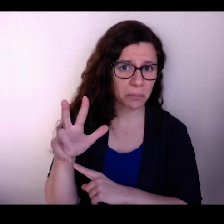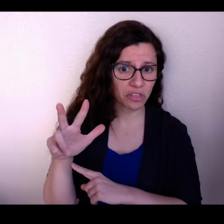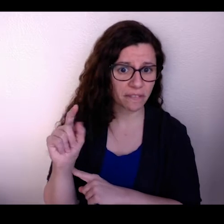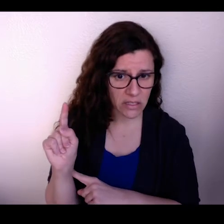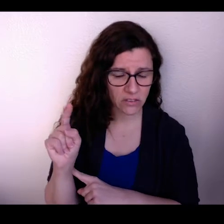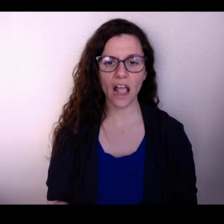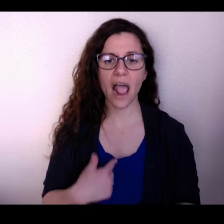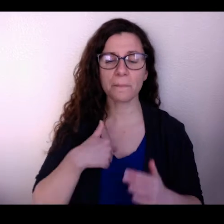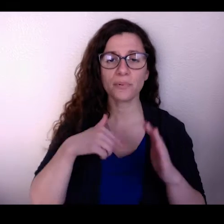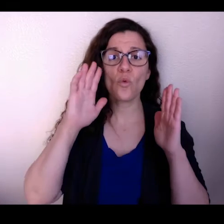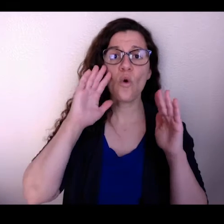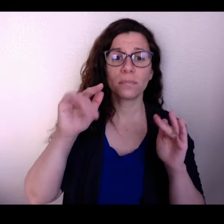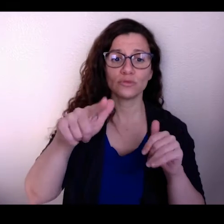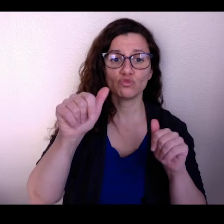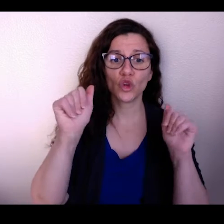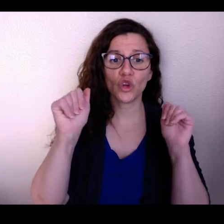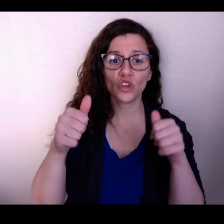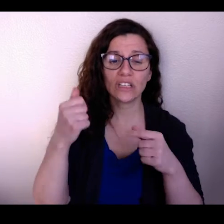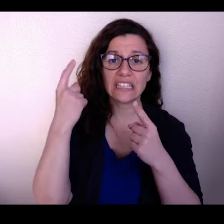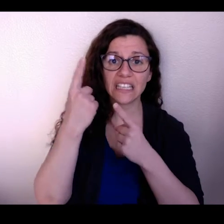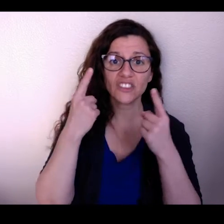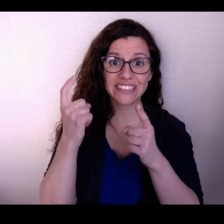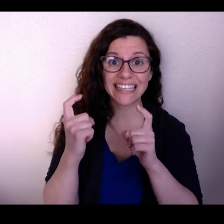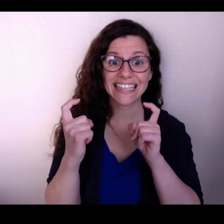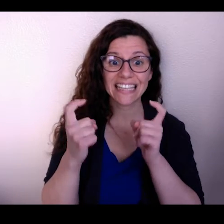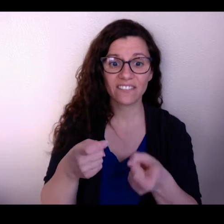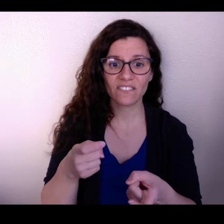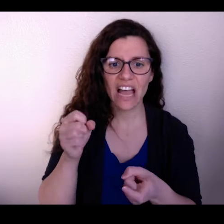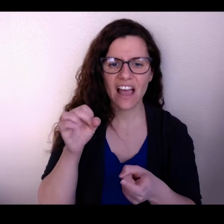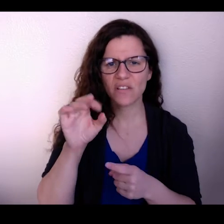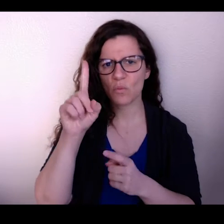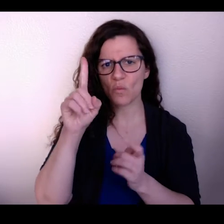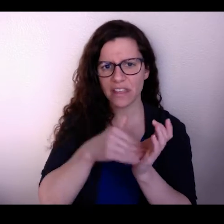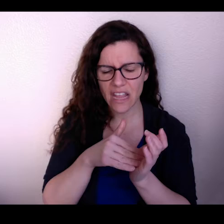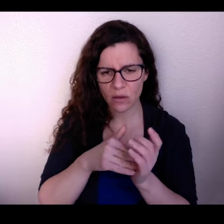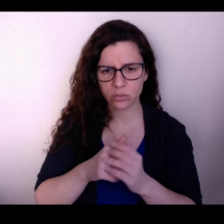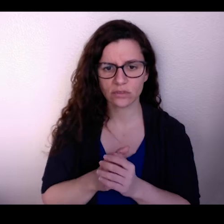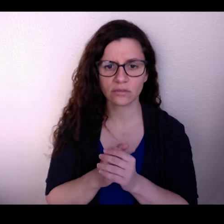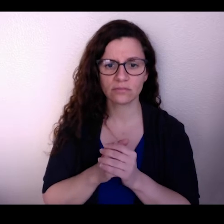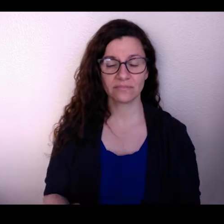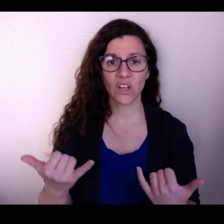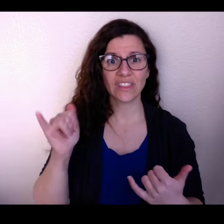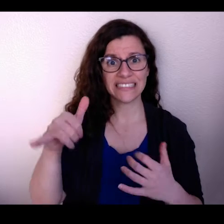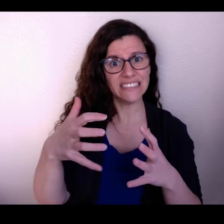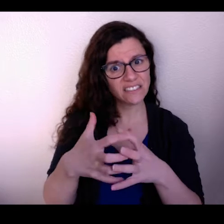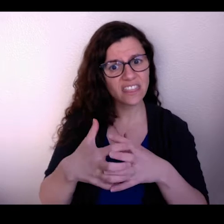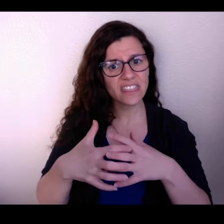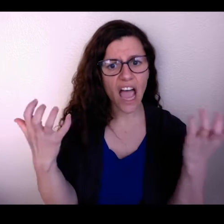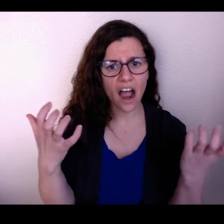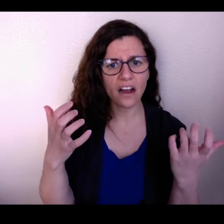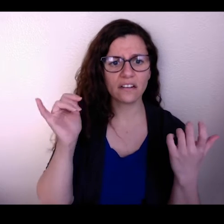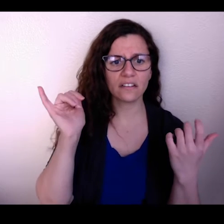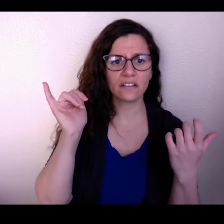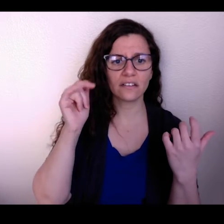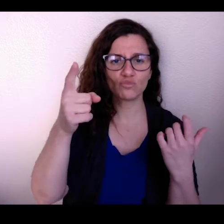contribution, maybe by December 31st. And I'm hoping you could consider a gift of $1,000. I